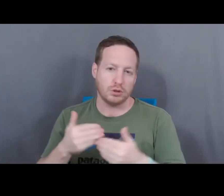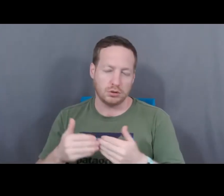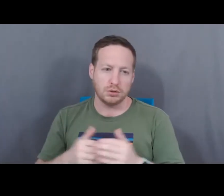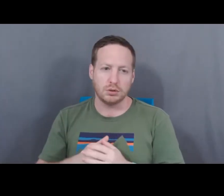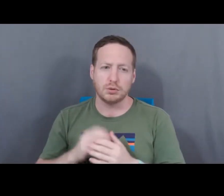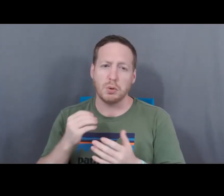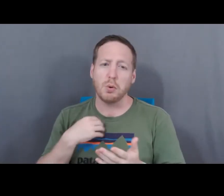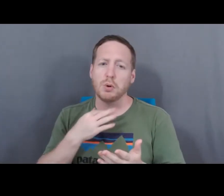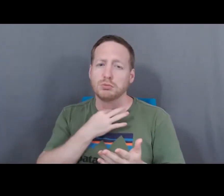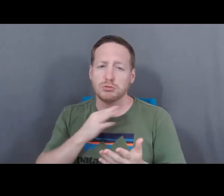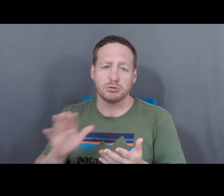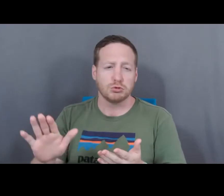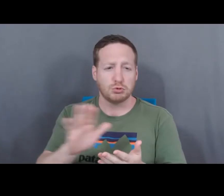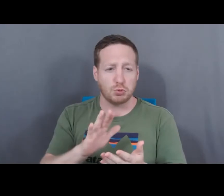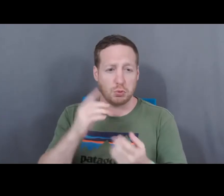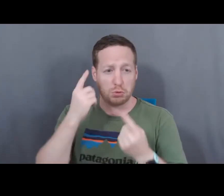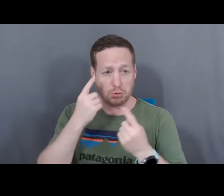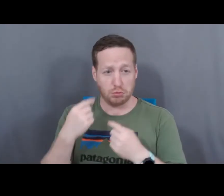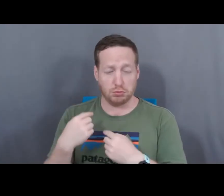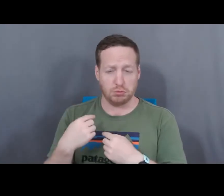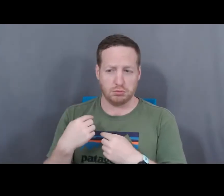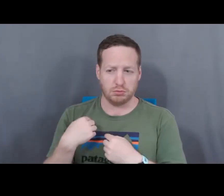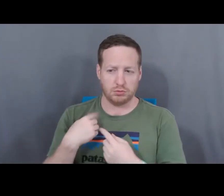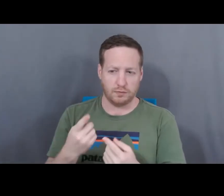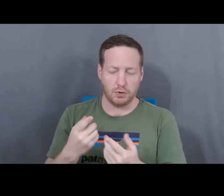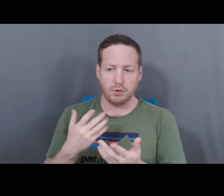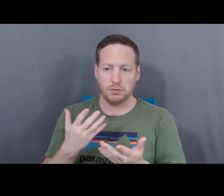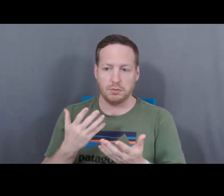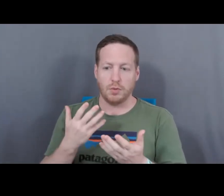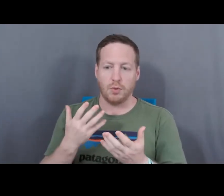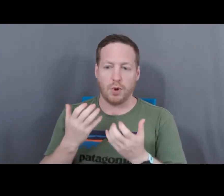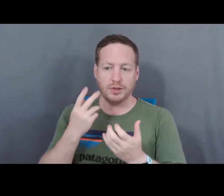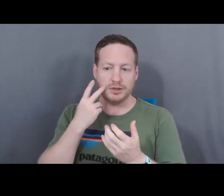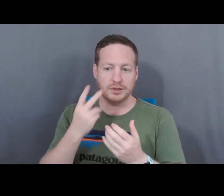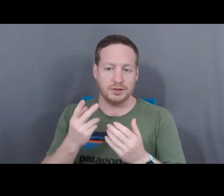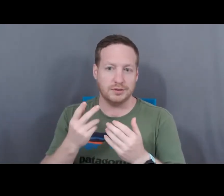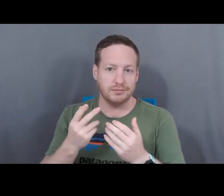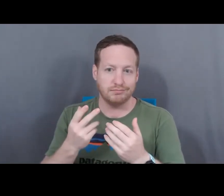can develop the agenda in concert with everybody. And I was thinking that